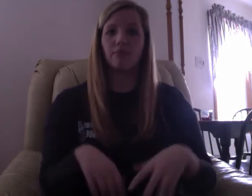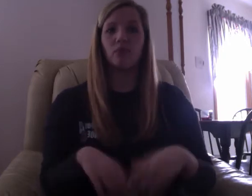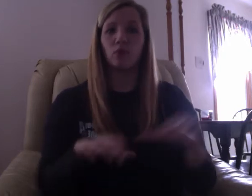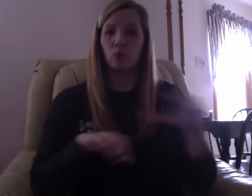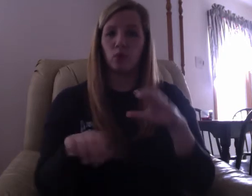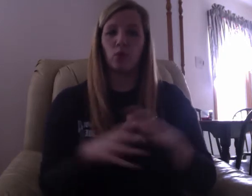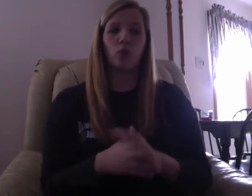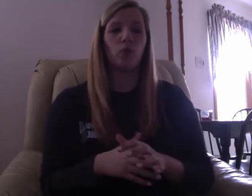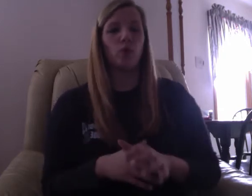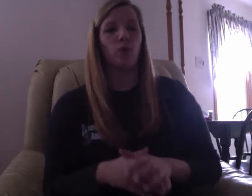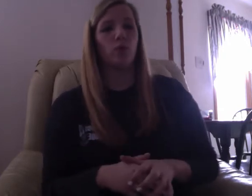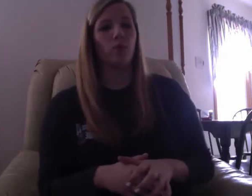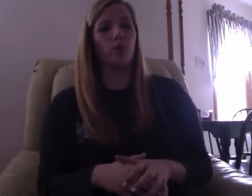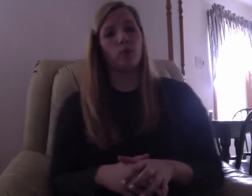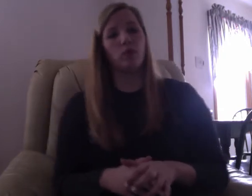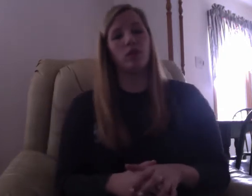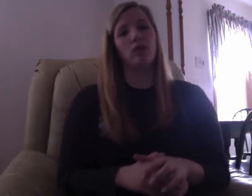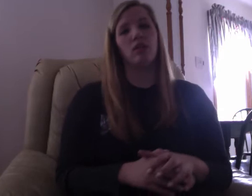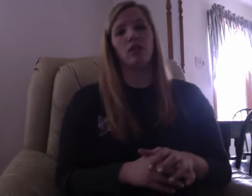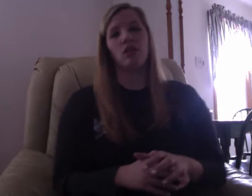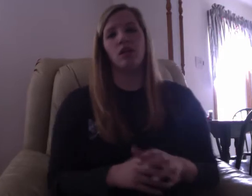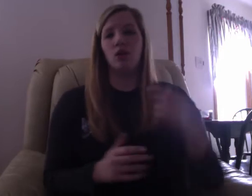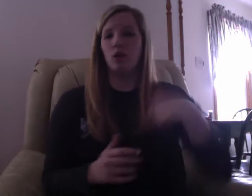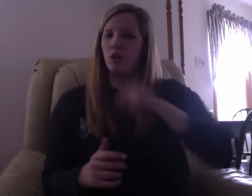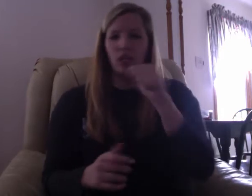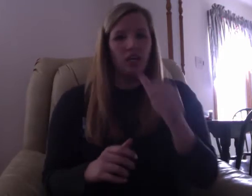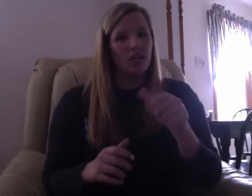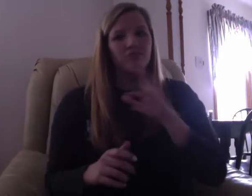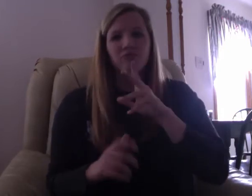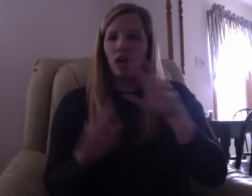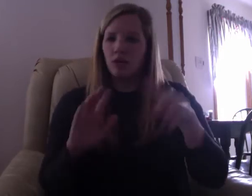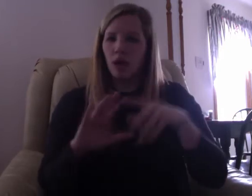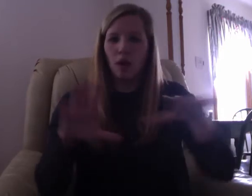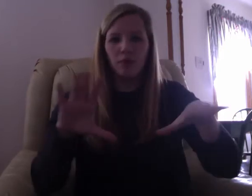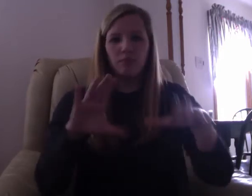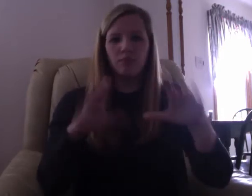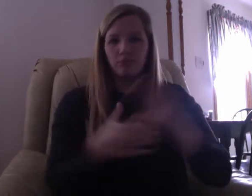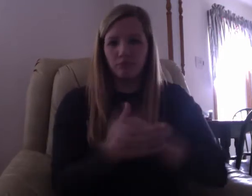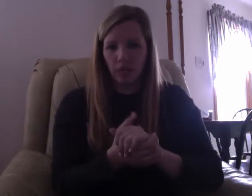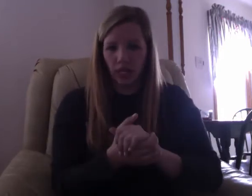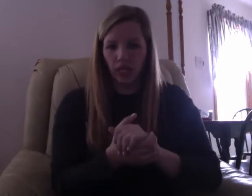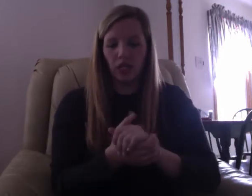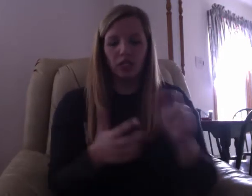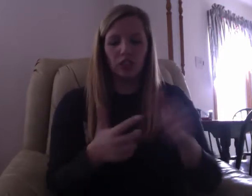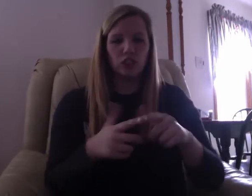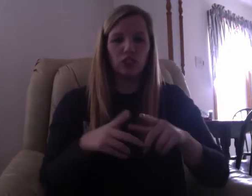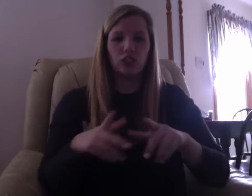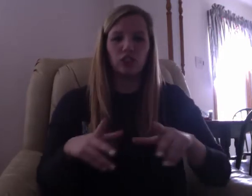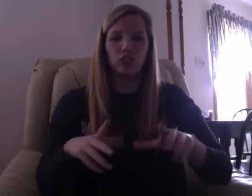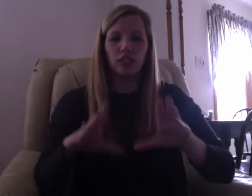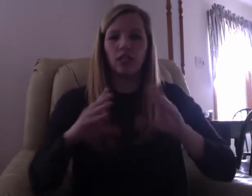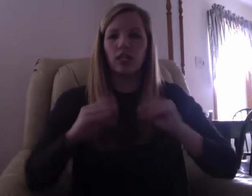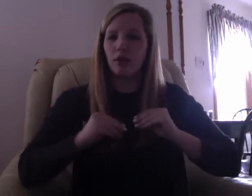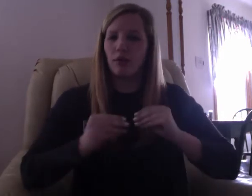on, because it's not about marriage, it's not about adoption, it's about being able to live and to work here